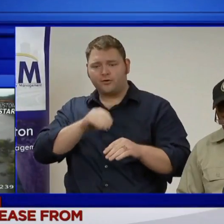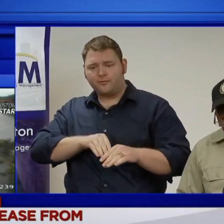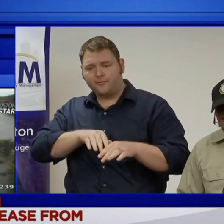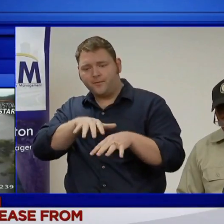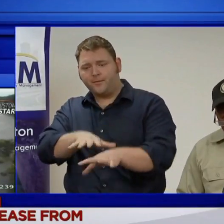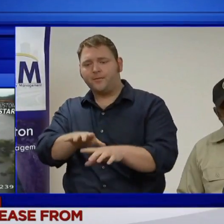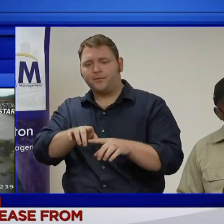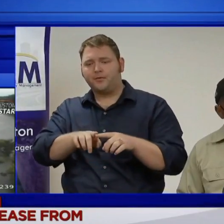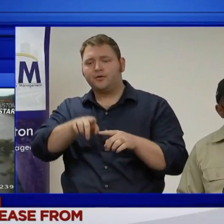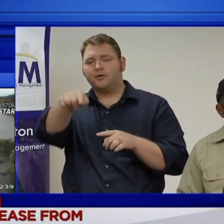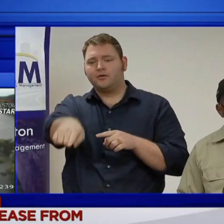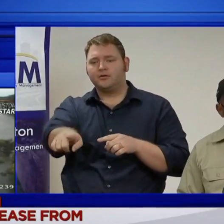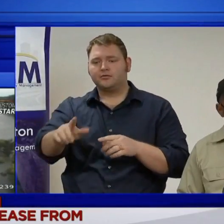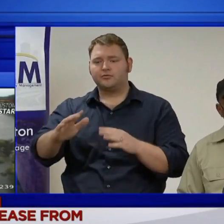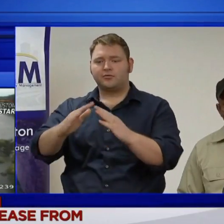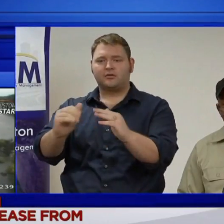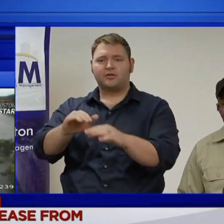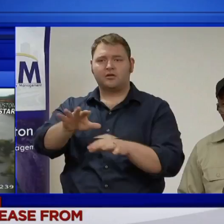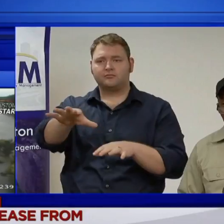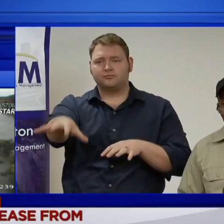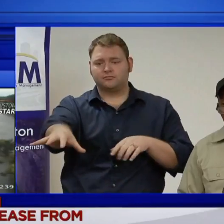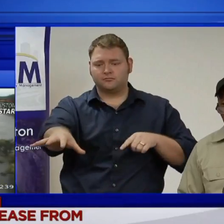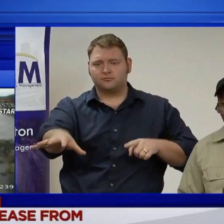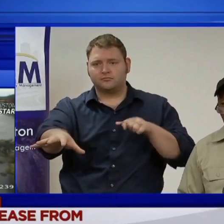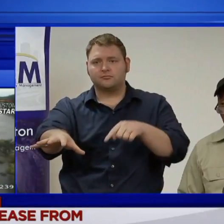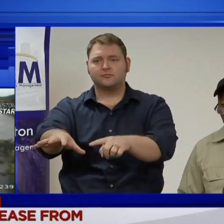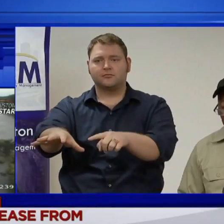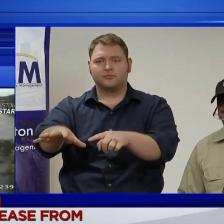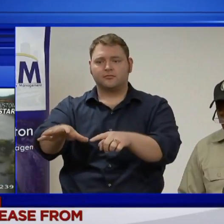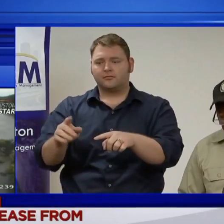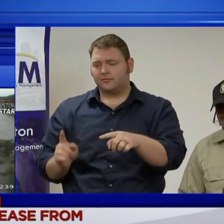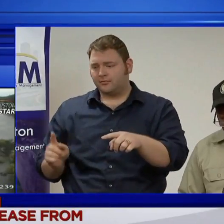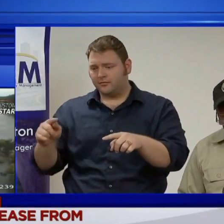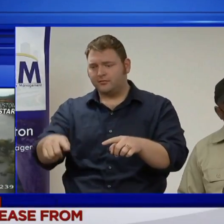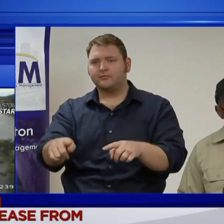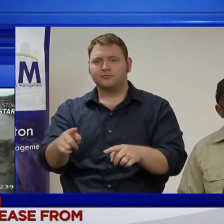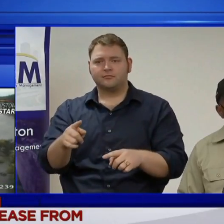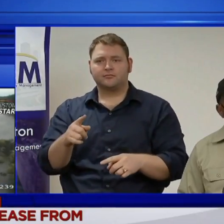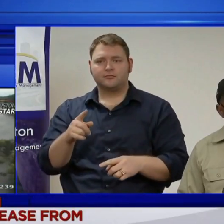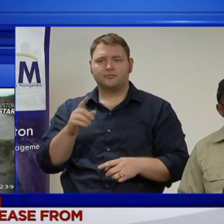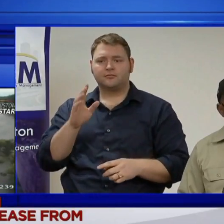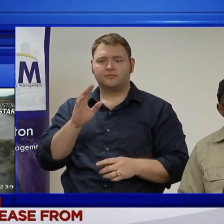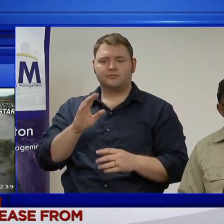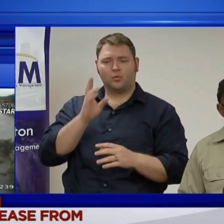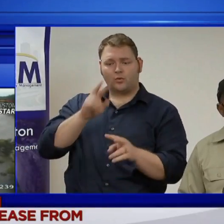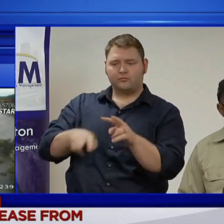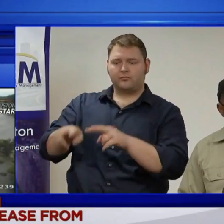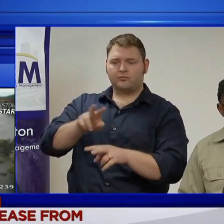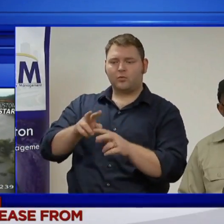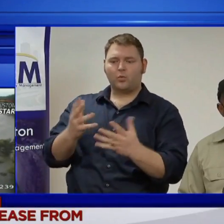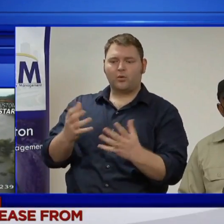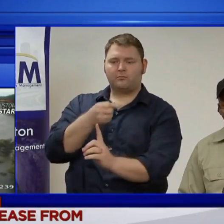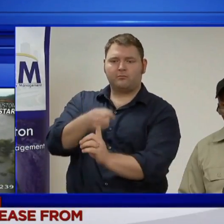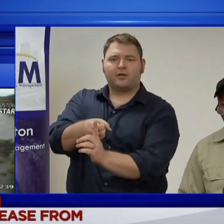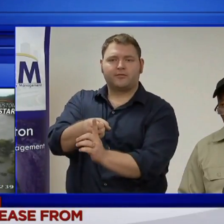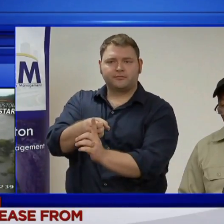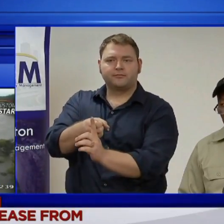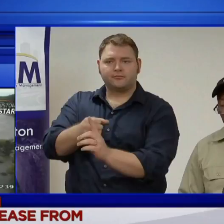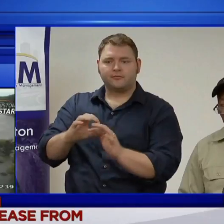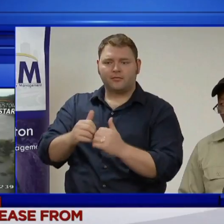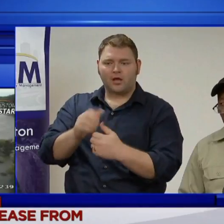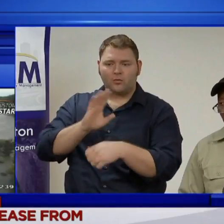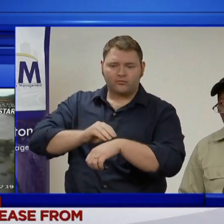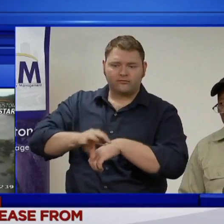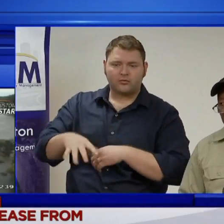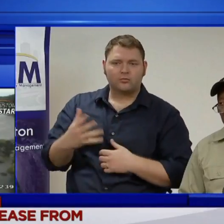and certainly there will be some impact. We'll be watching carefully to kind of monitor that impact and the flooding conditions. So